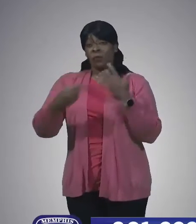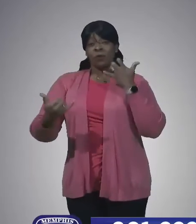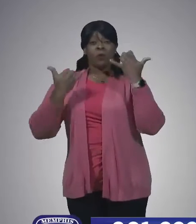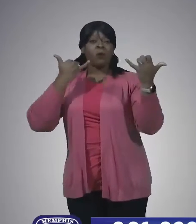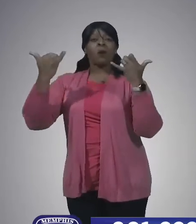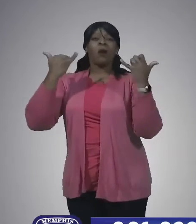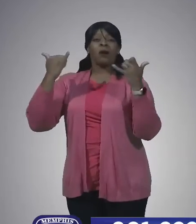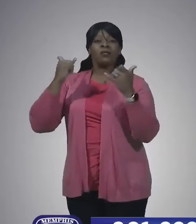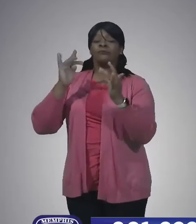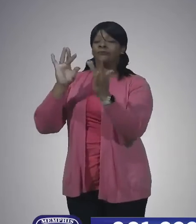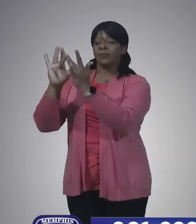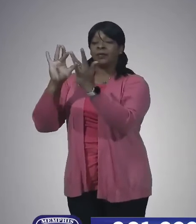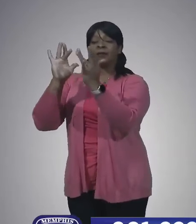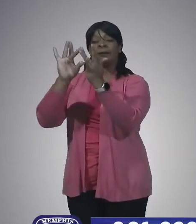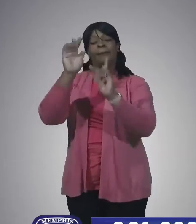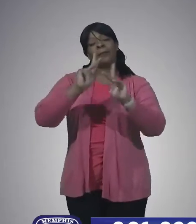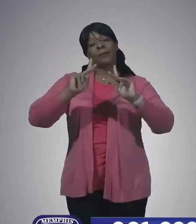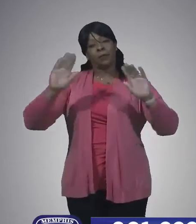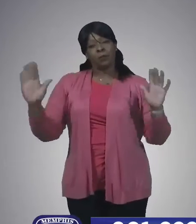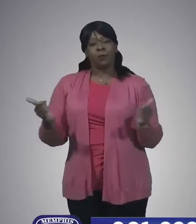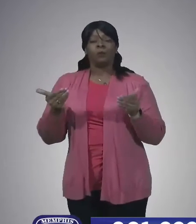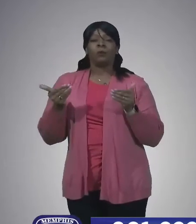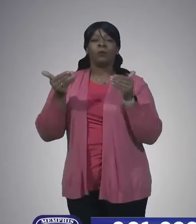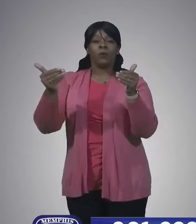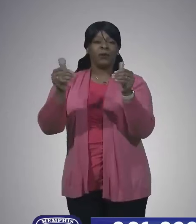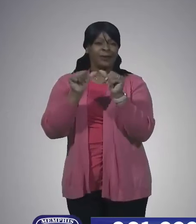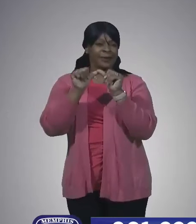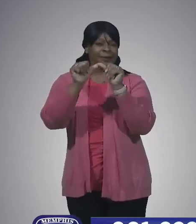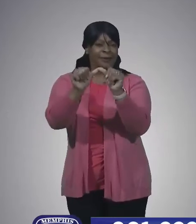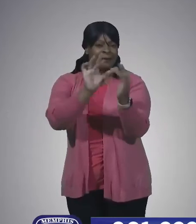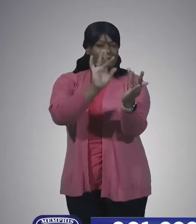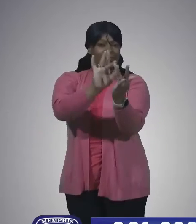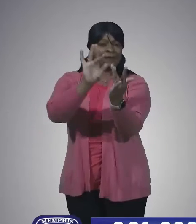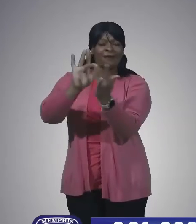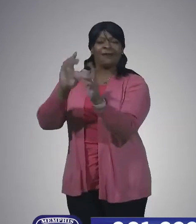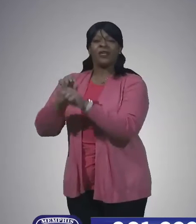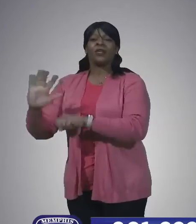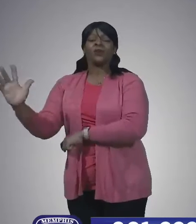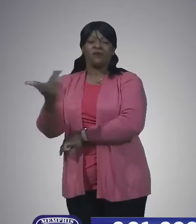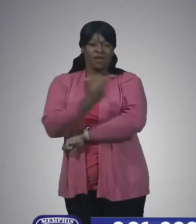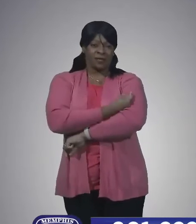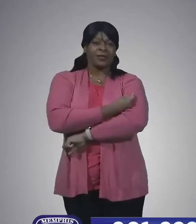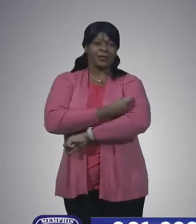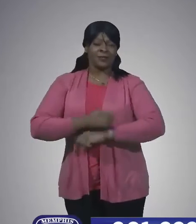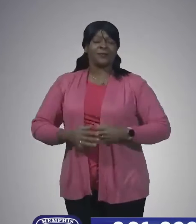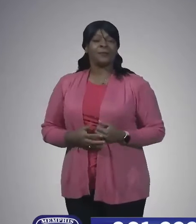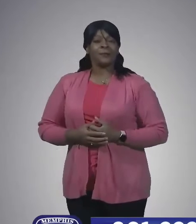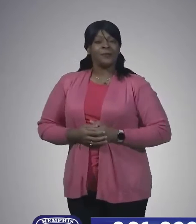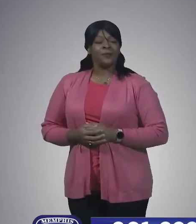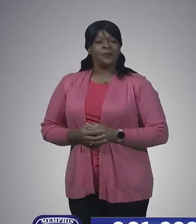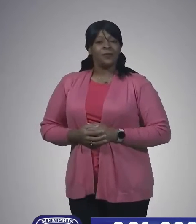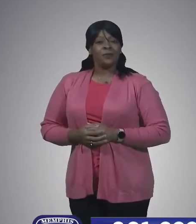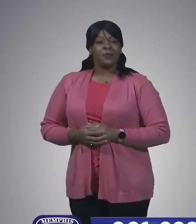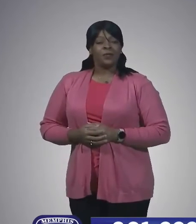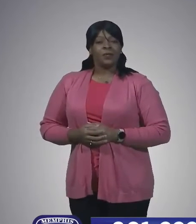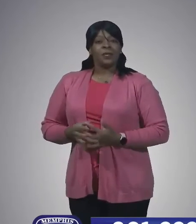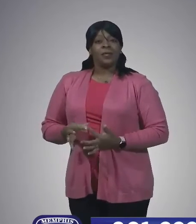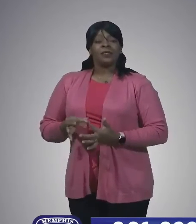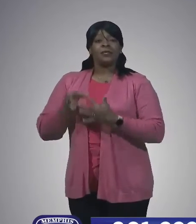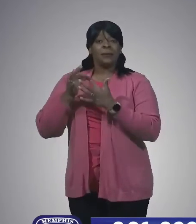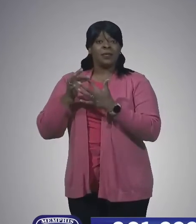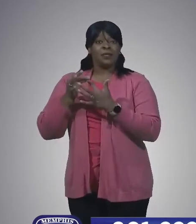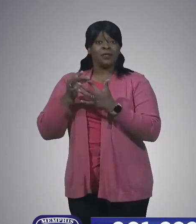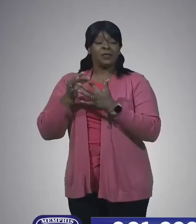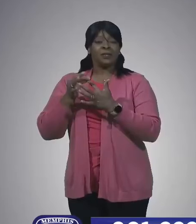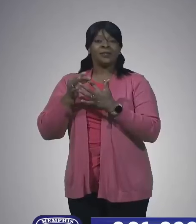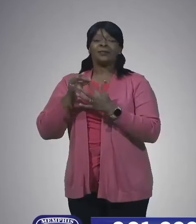out to try to encourage people to continue to reach out and get the vaccine. A special